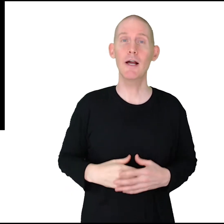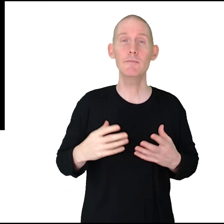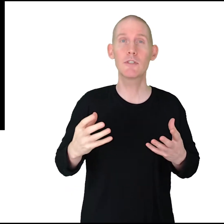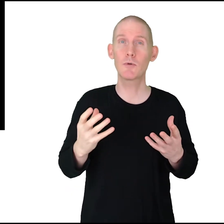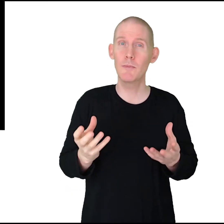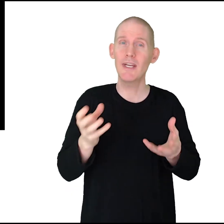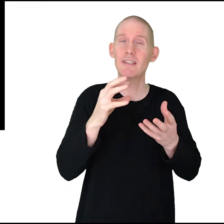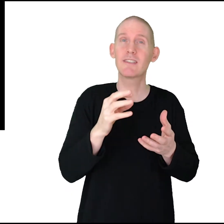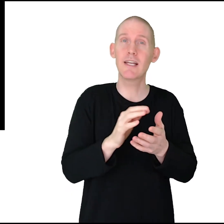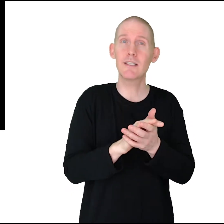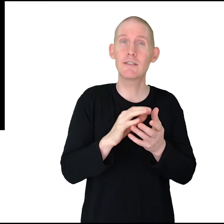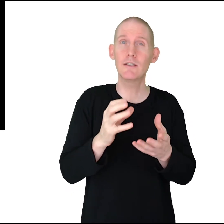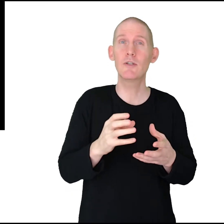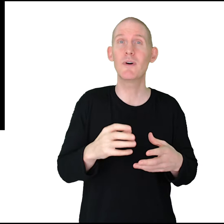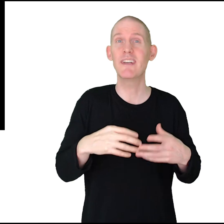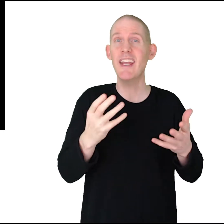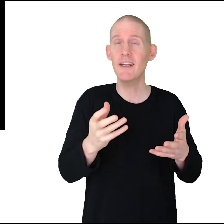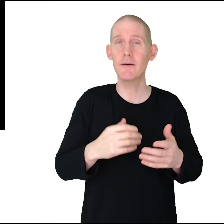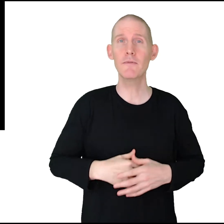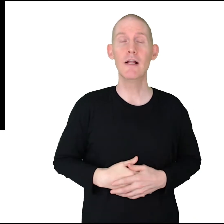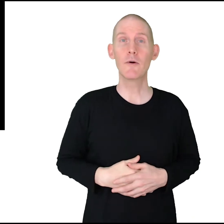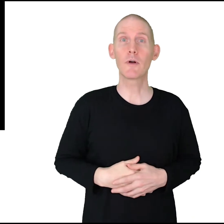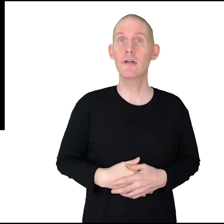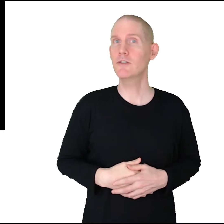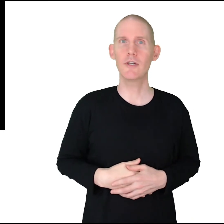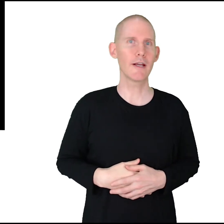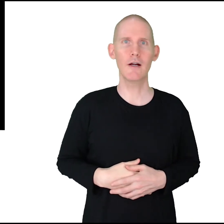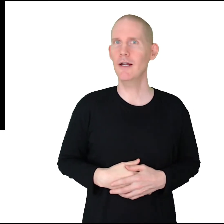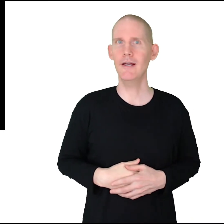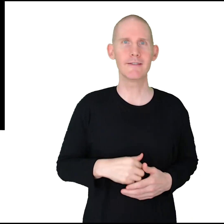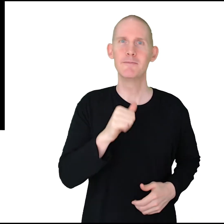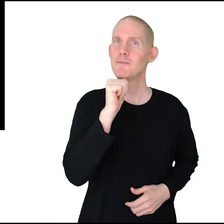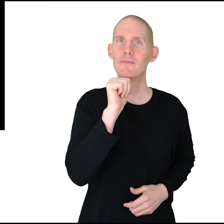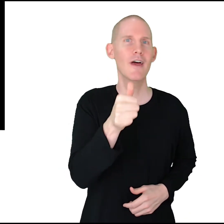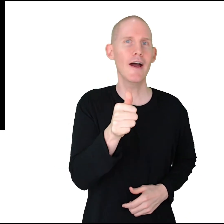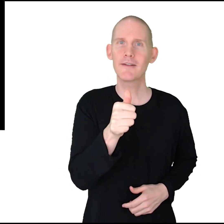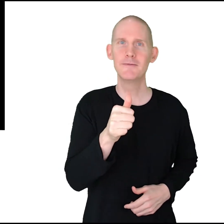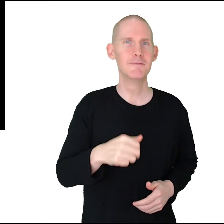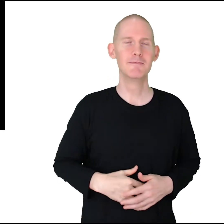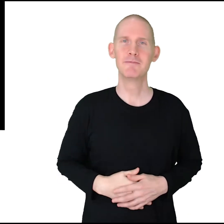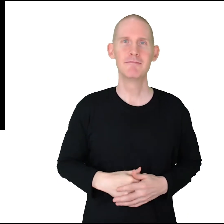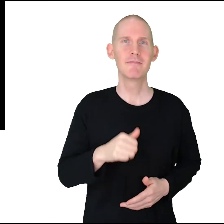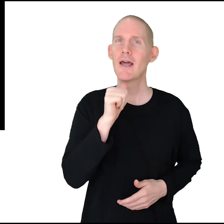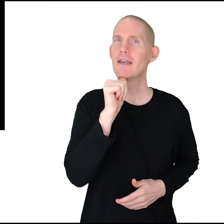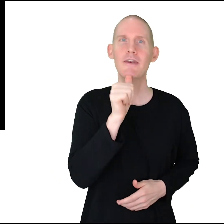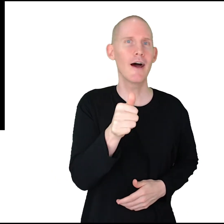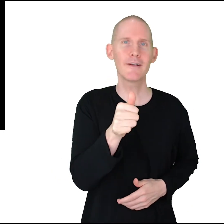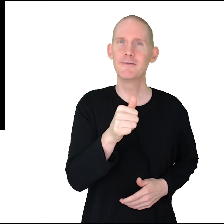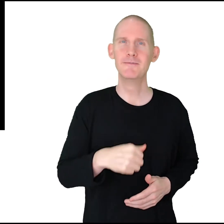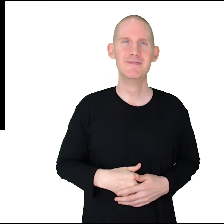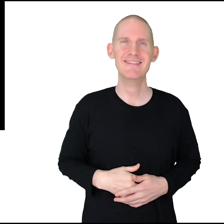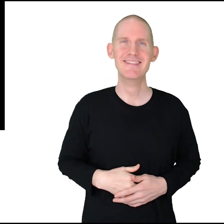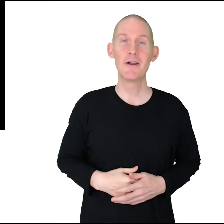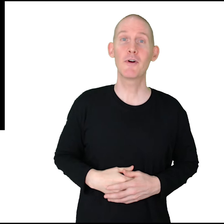we're making the sentence into a negative, we're going to shake our head. Not. Not. From the